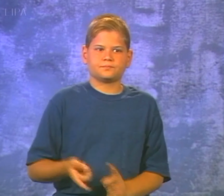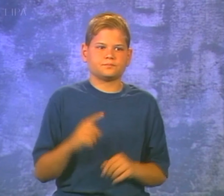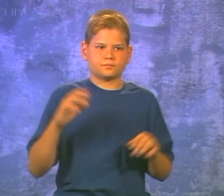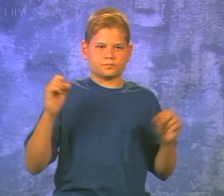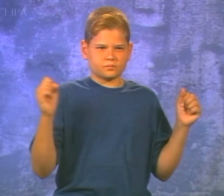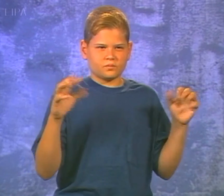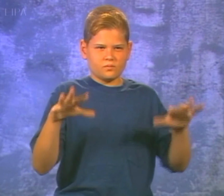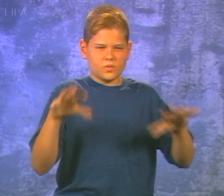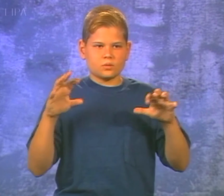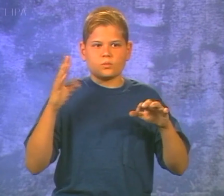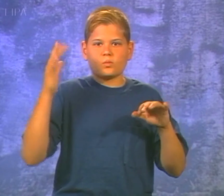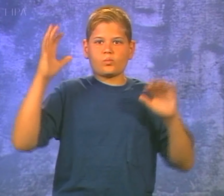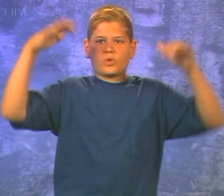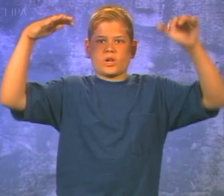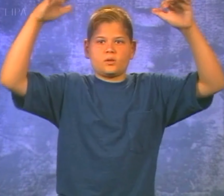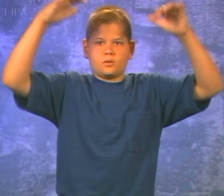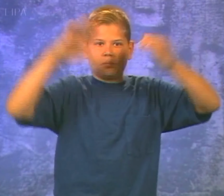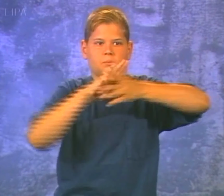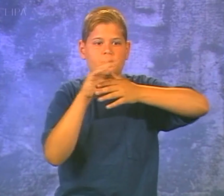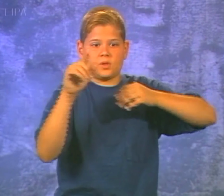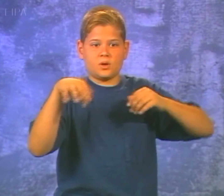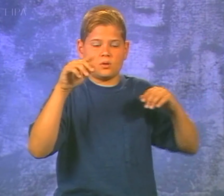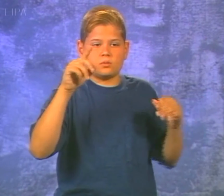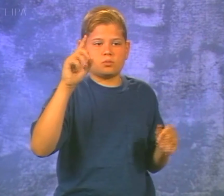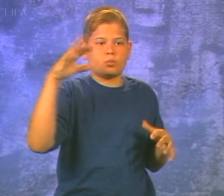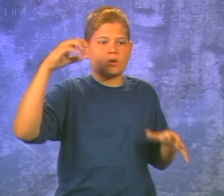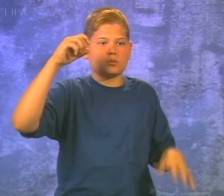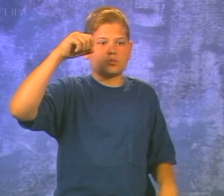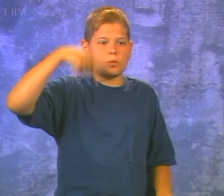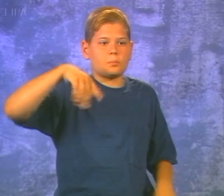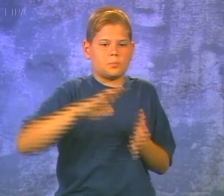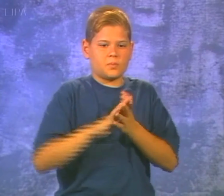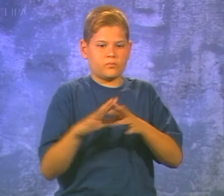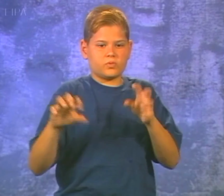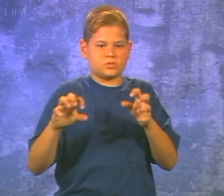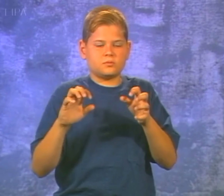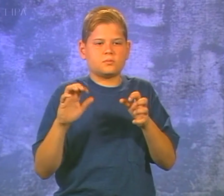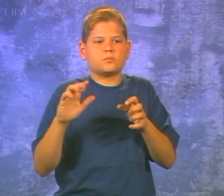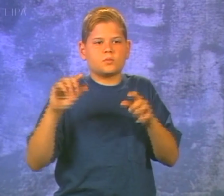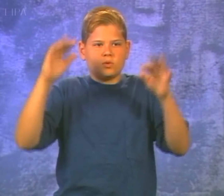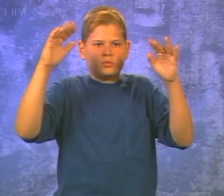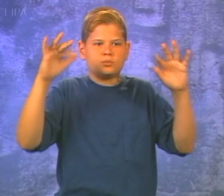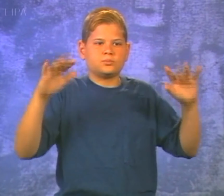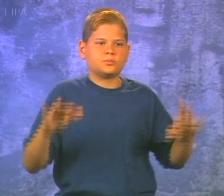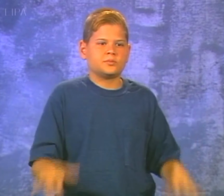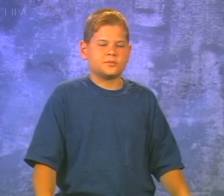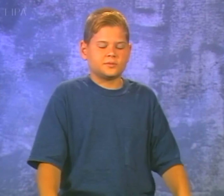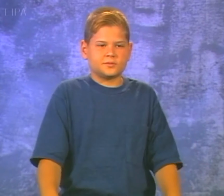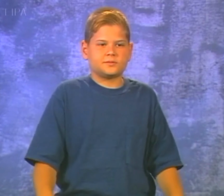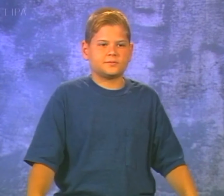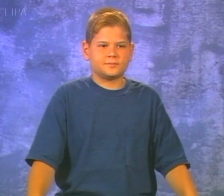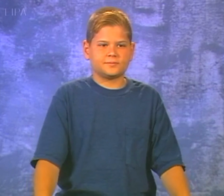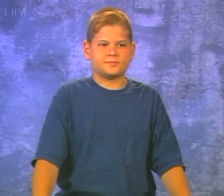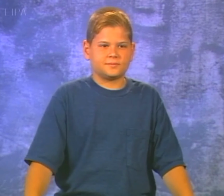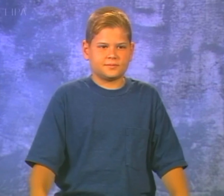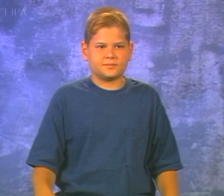Oh, snow? Well, I know when it's really cold and rain freezes, it can fall